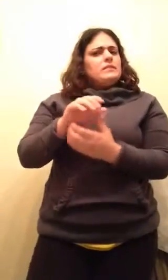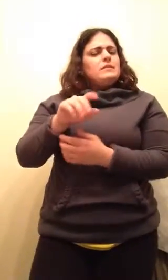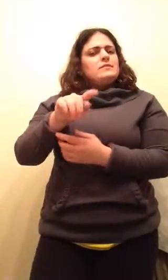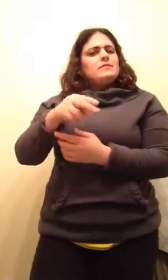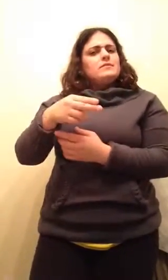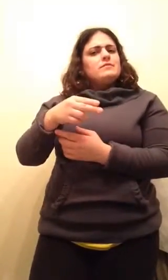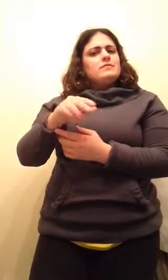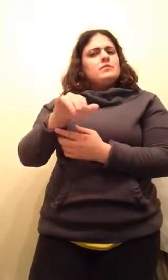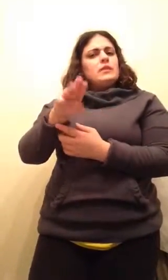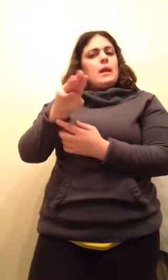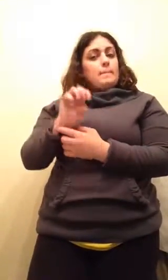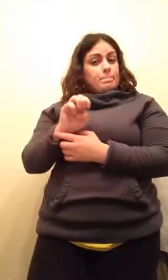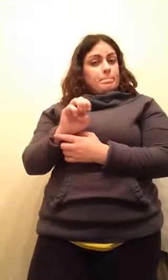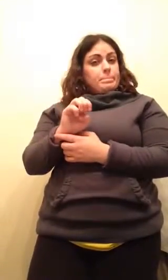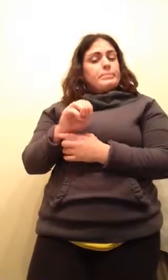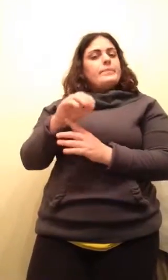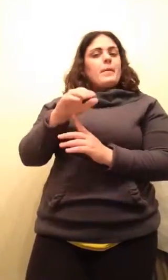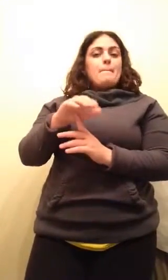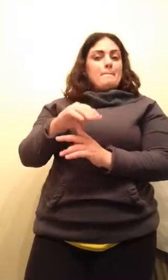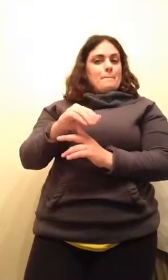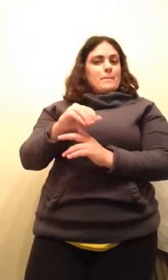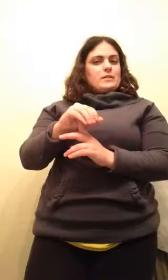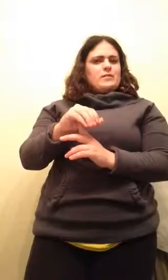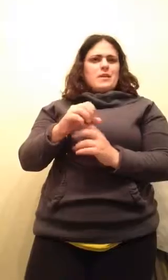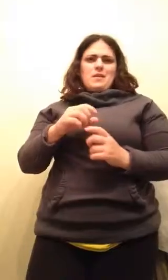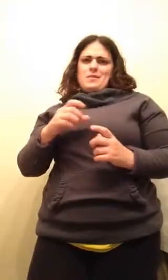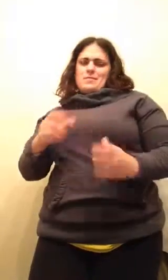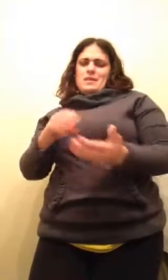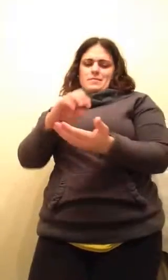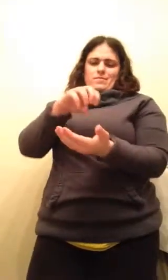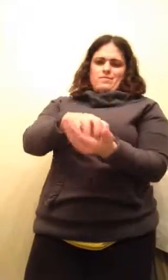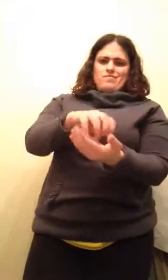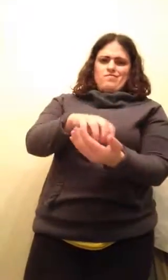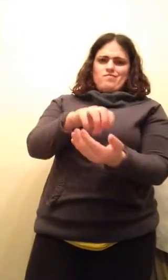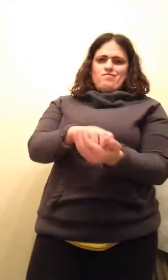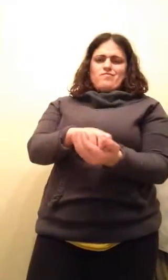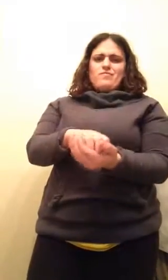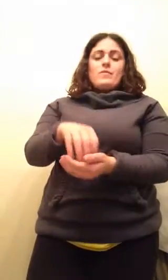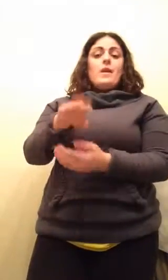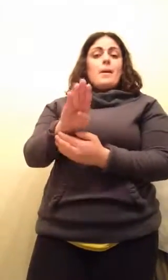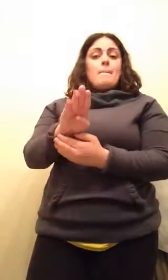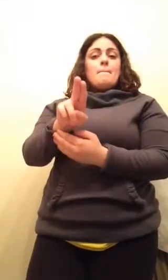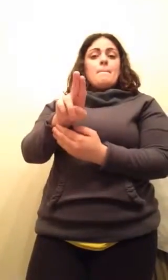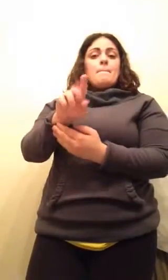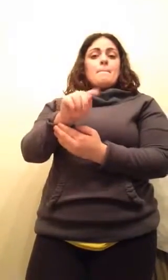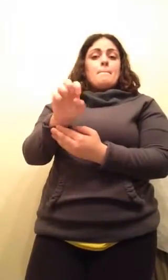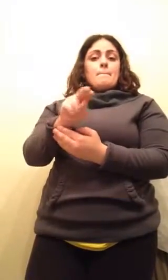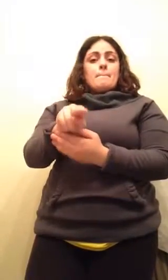grams, or a kind of big handful of button mushrooms. You know, pick these bad boys up, get a slicer